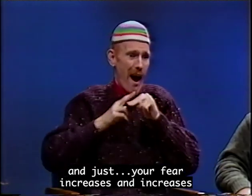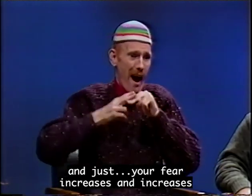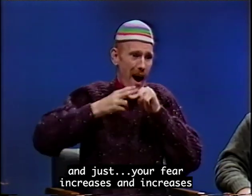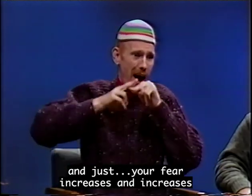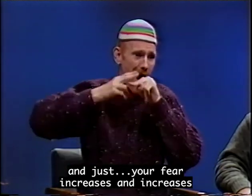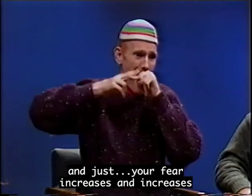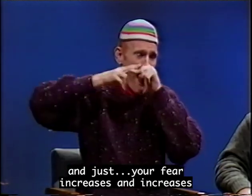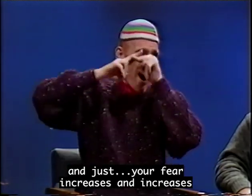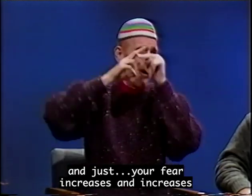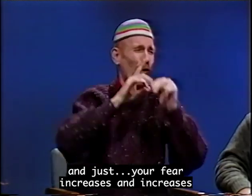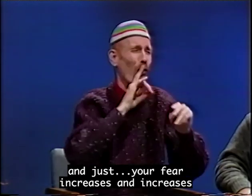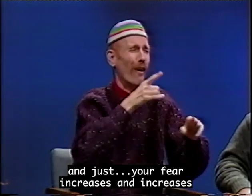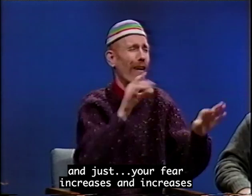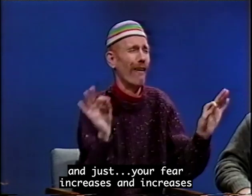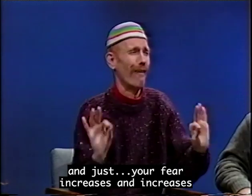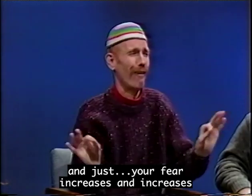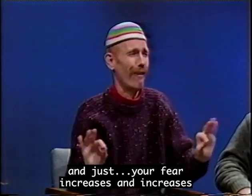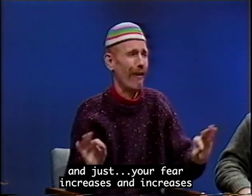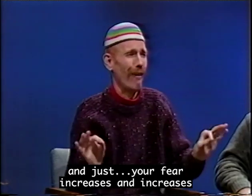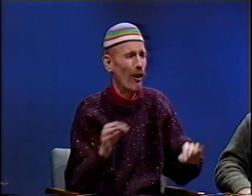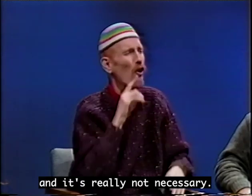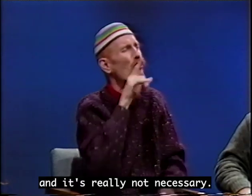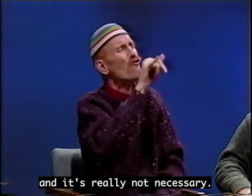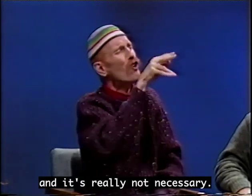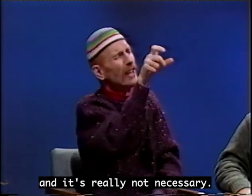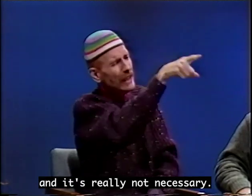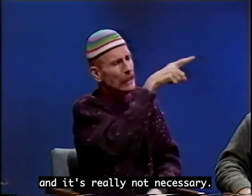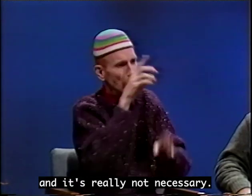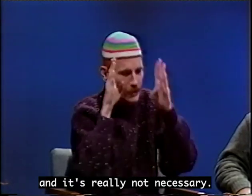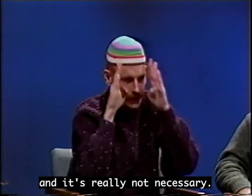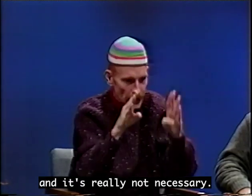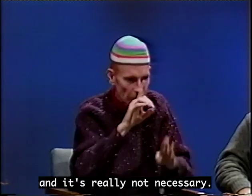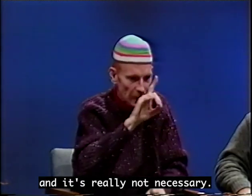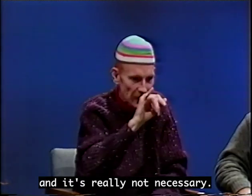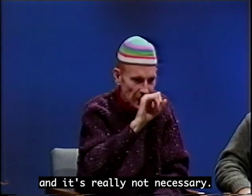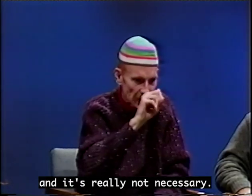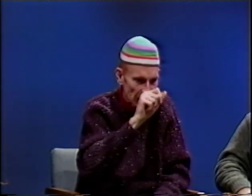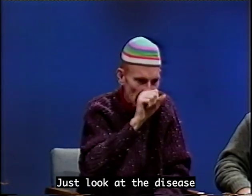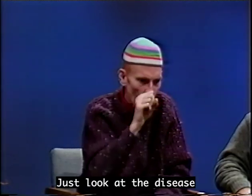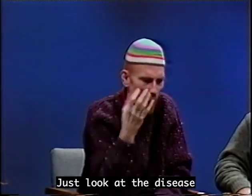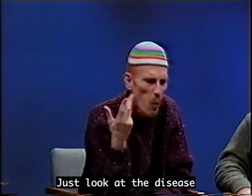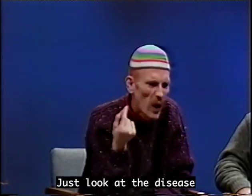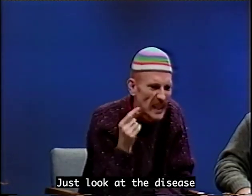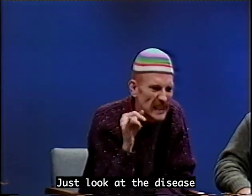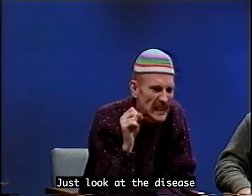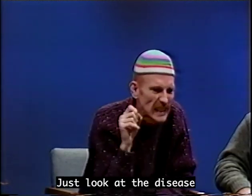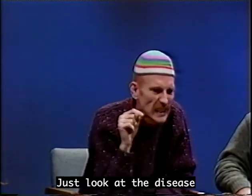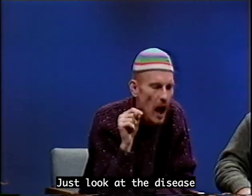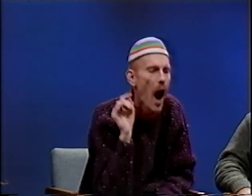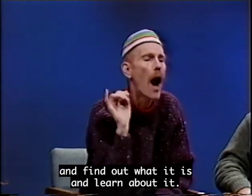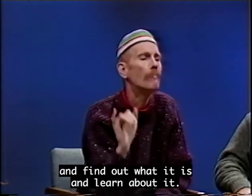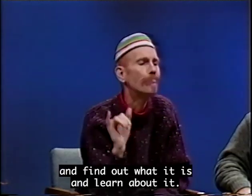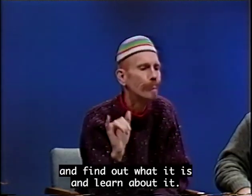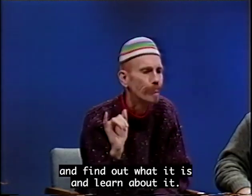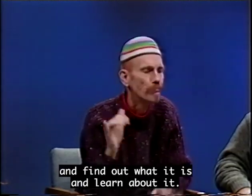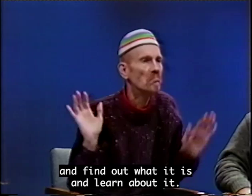your fear increases and increases. And it's really not necessary. Just look at the disease and find out what it